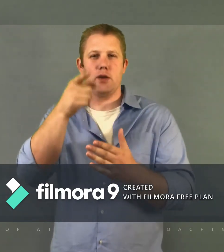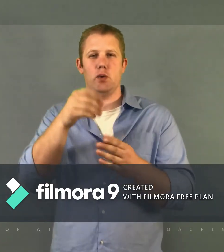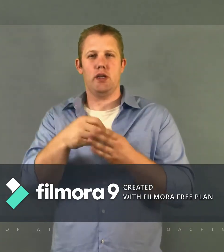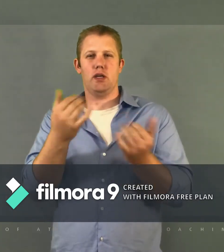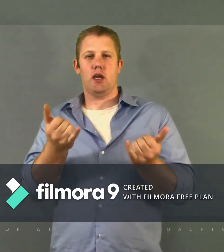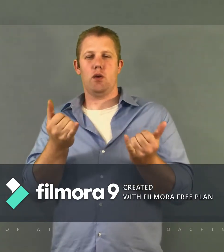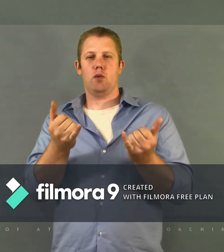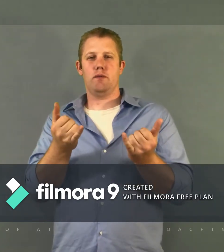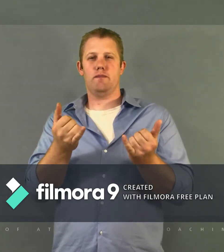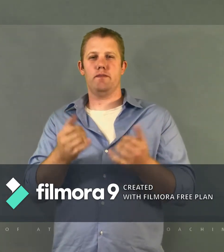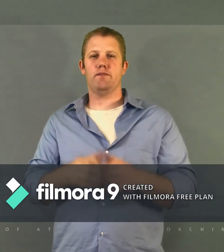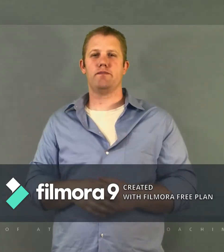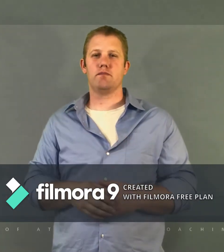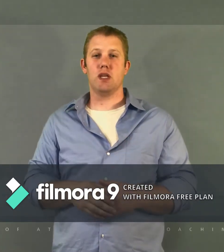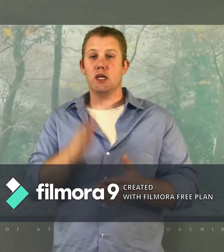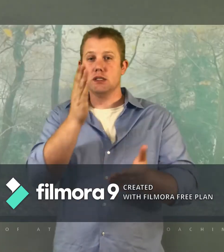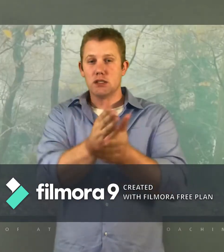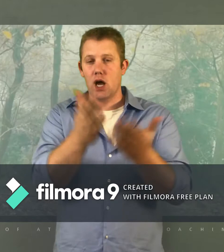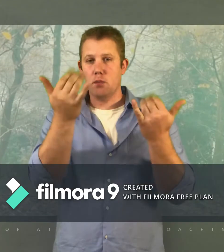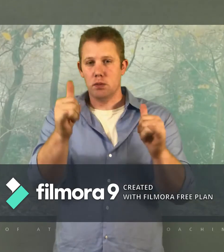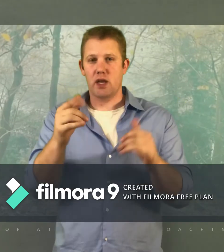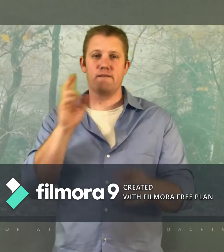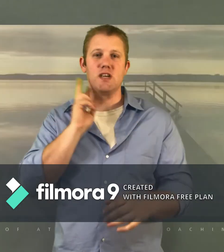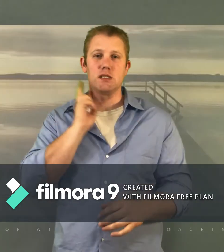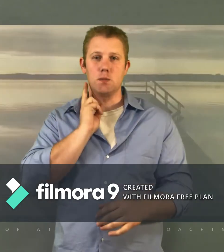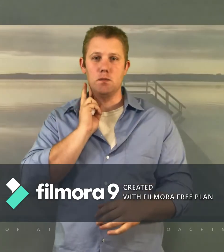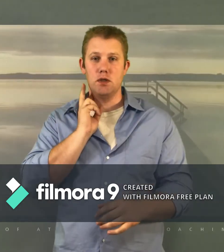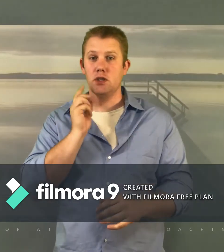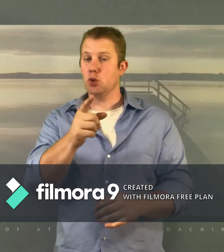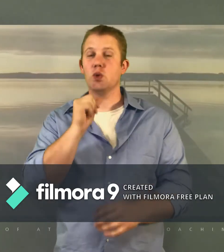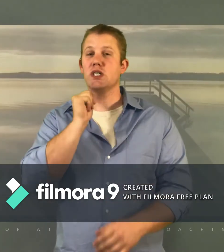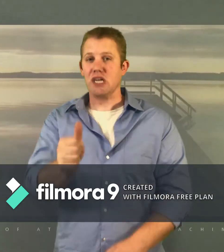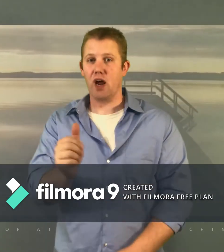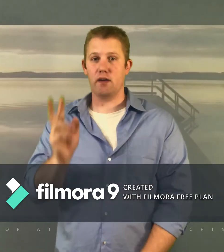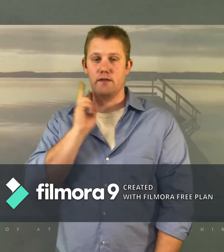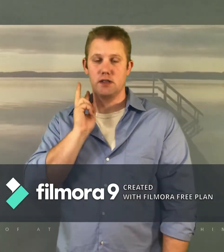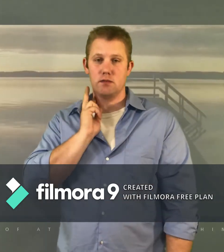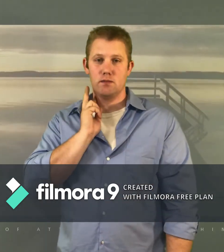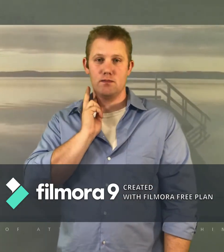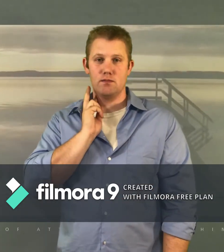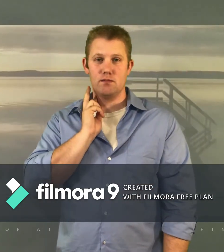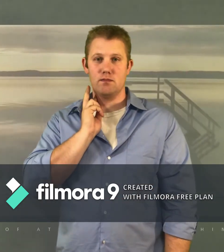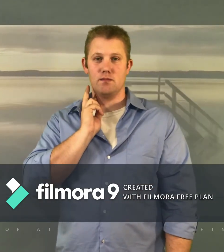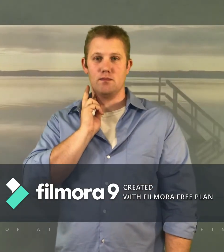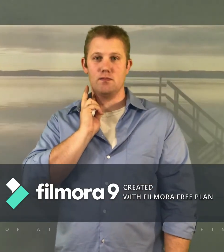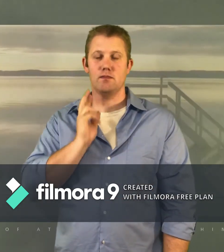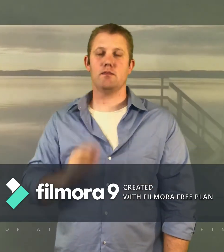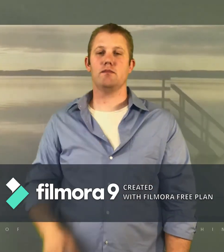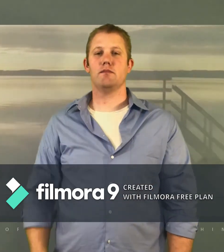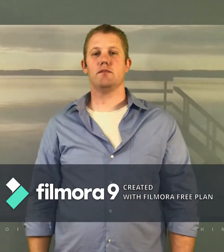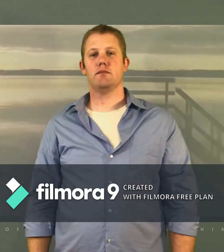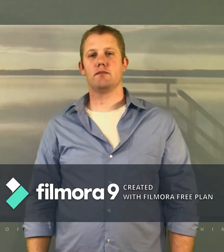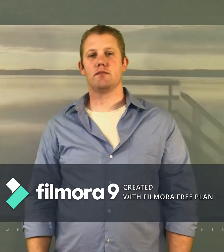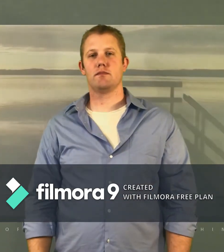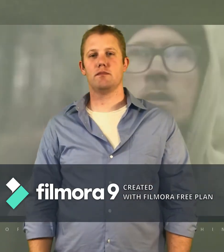and the space that you're in. I want you to stop playing the victim. You are not the victim.